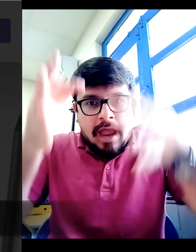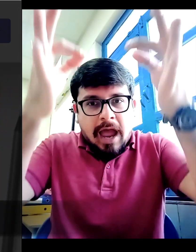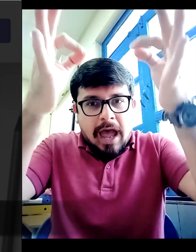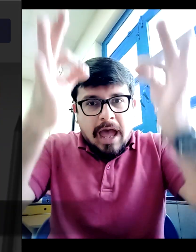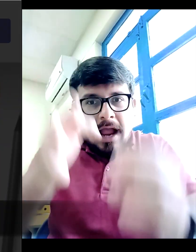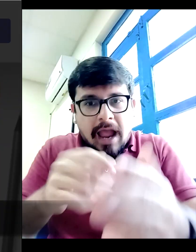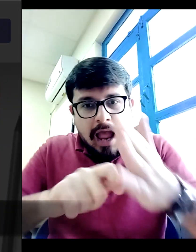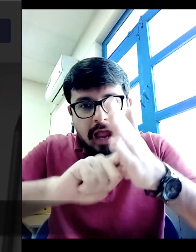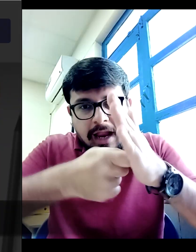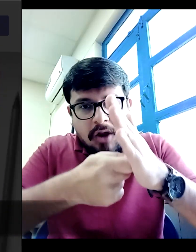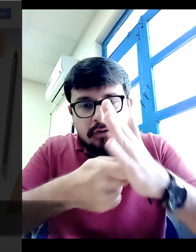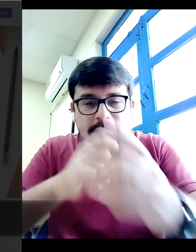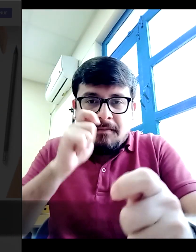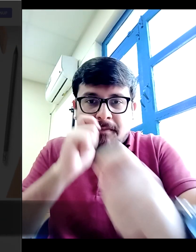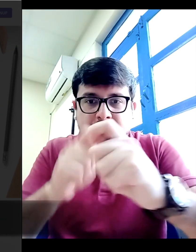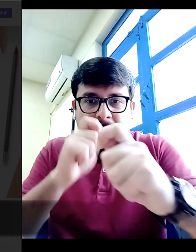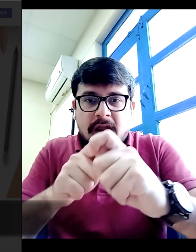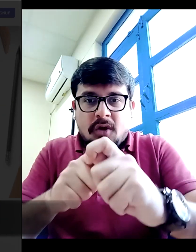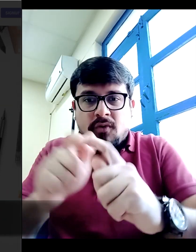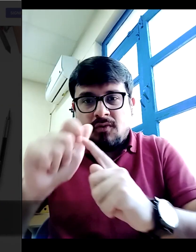I will press this button